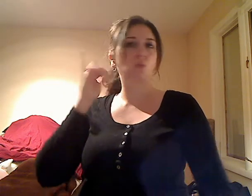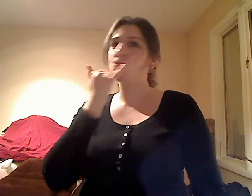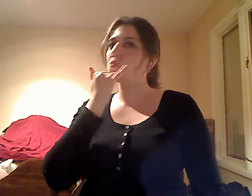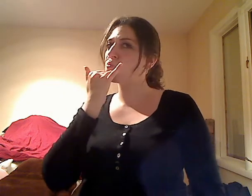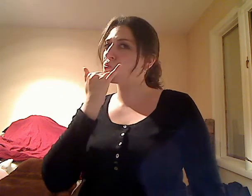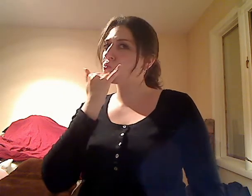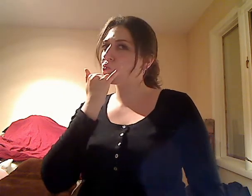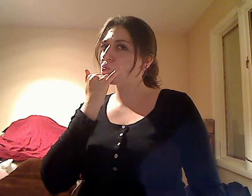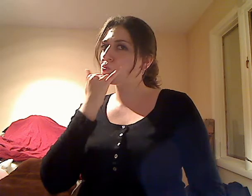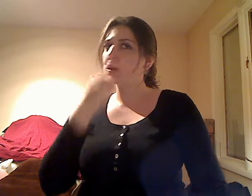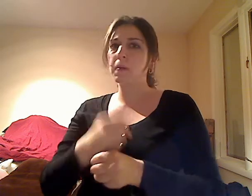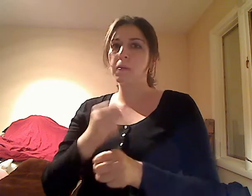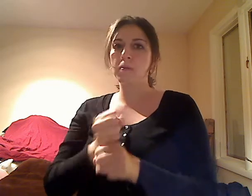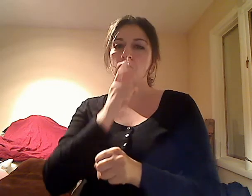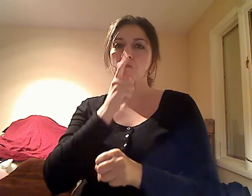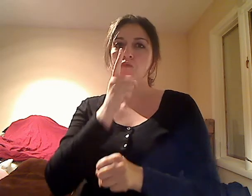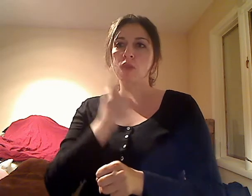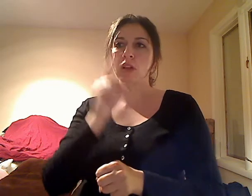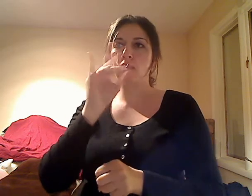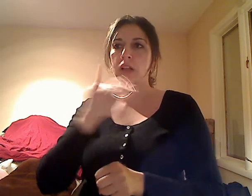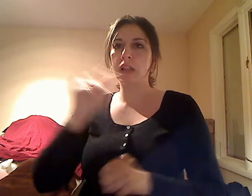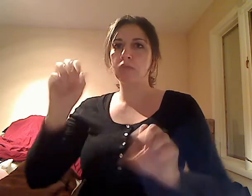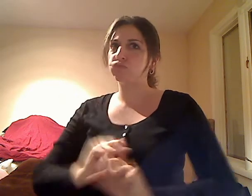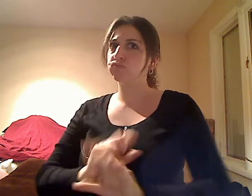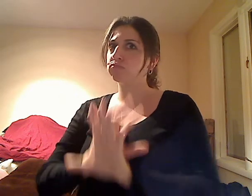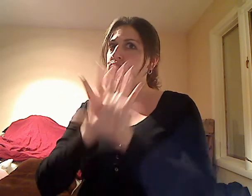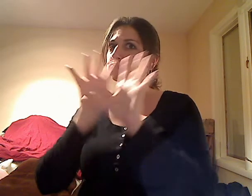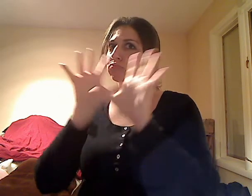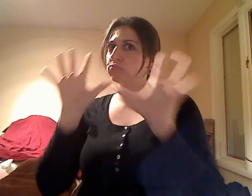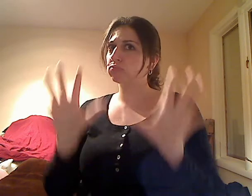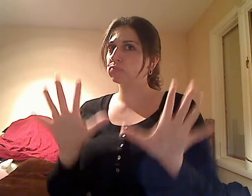which course, which tax, any of the homonyms that are there.